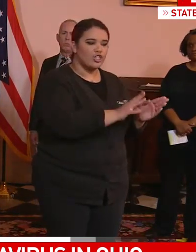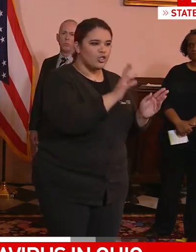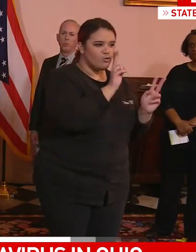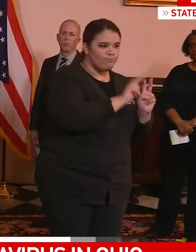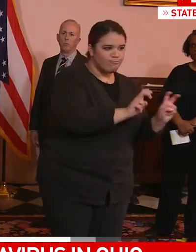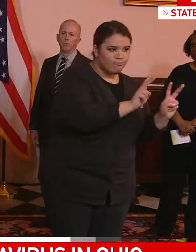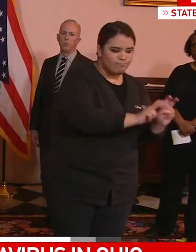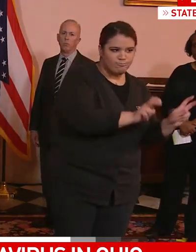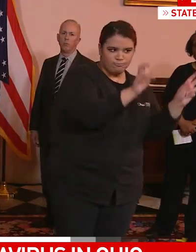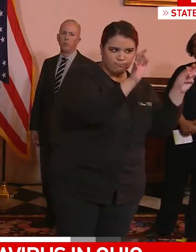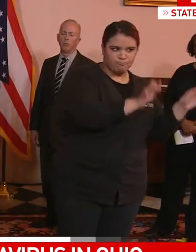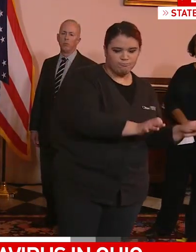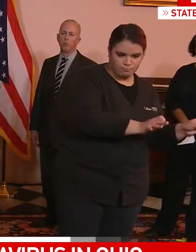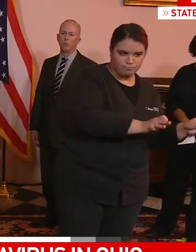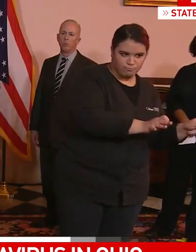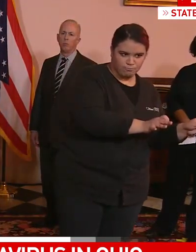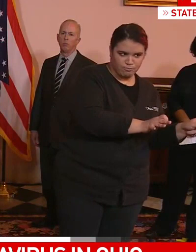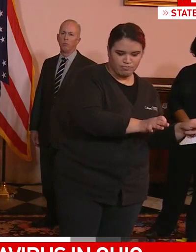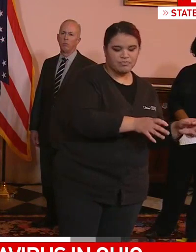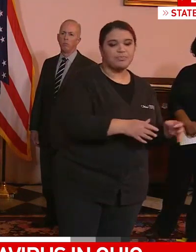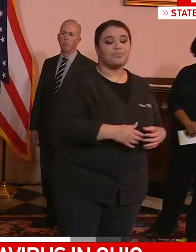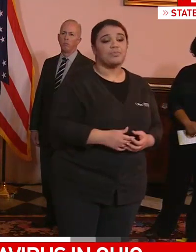come to us with a